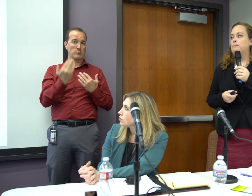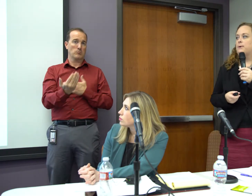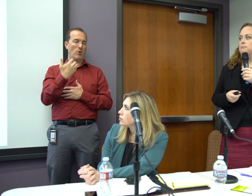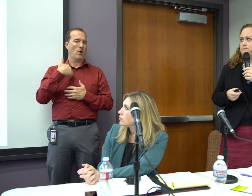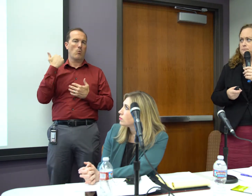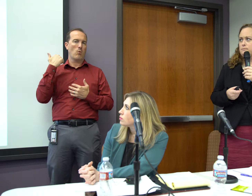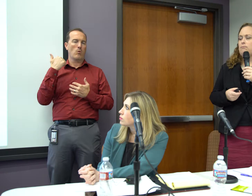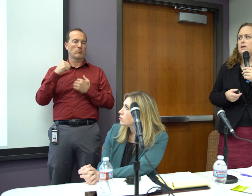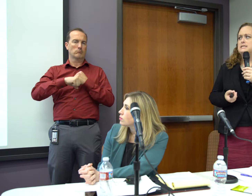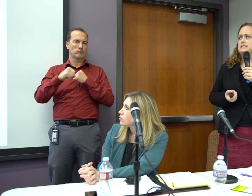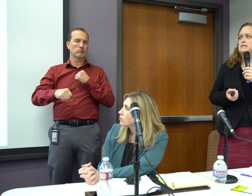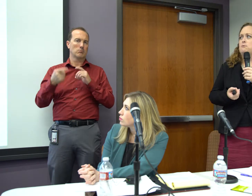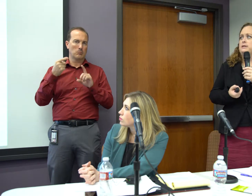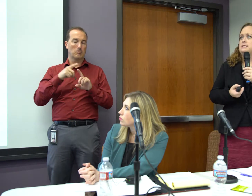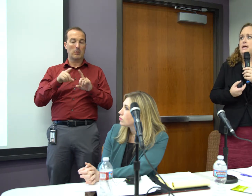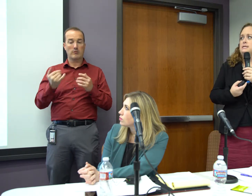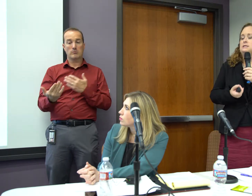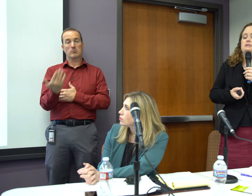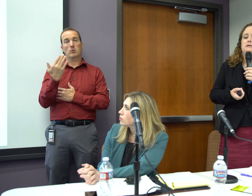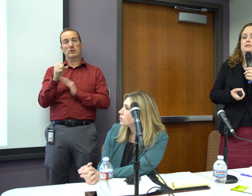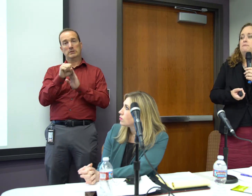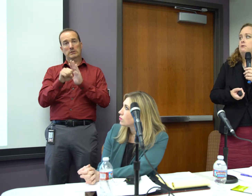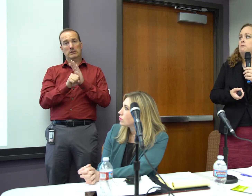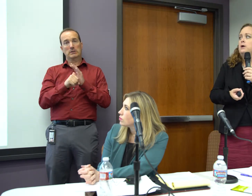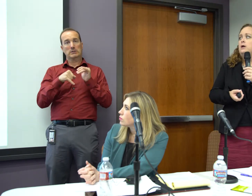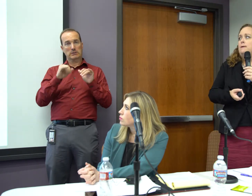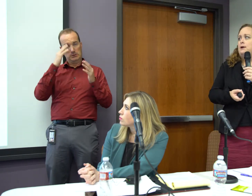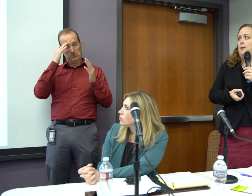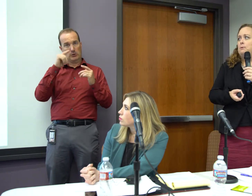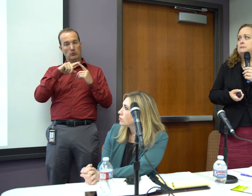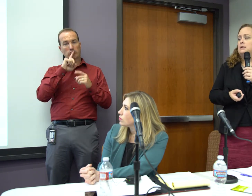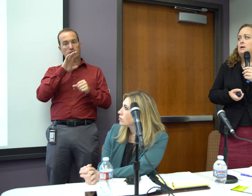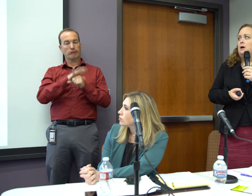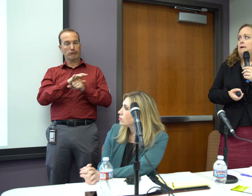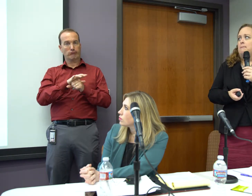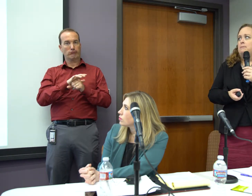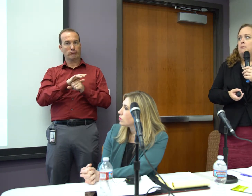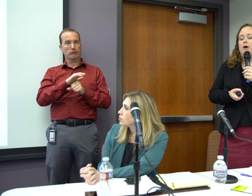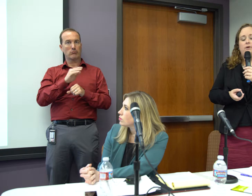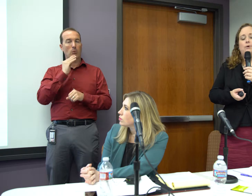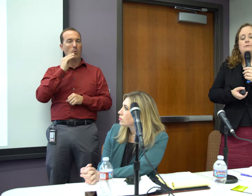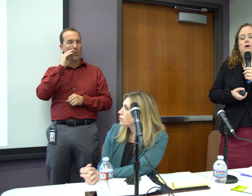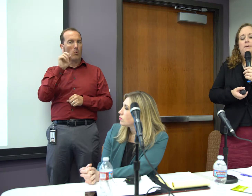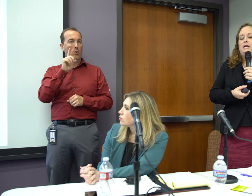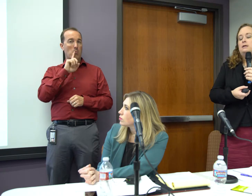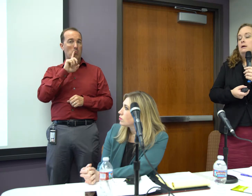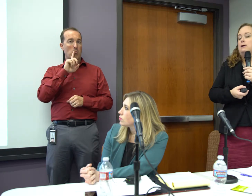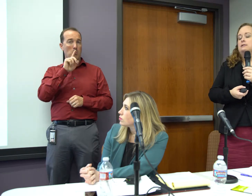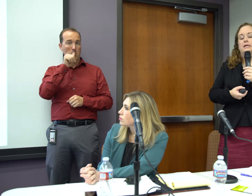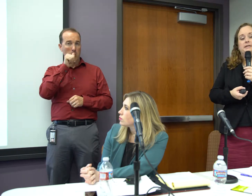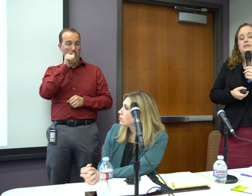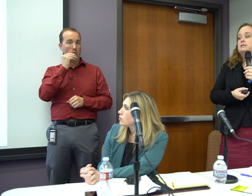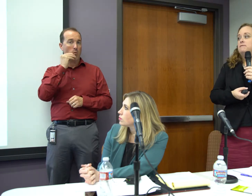this point, but as I said this morning, the state is still expected to confirm that homes that are private homes are meeting